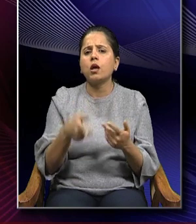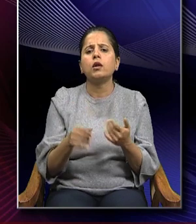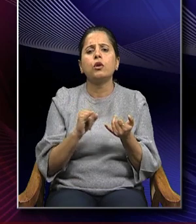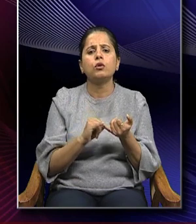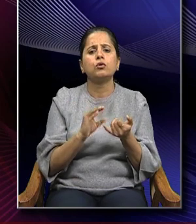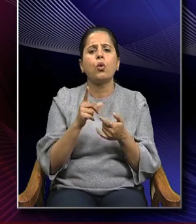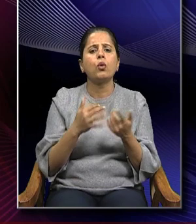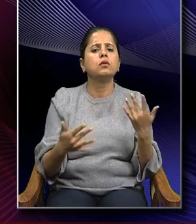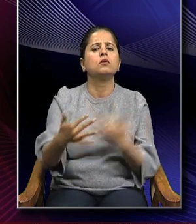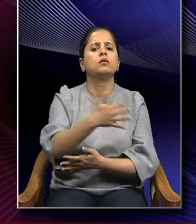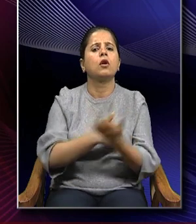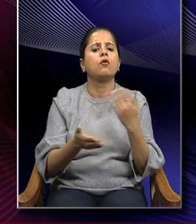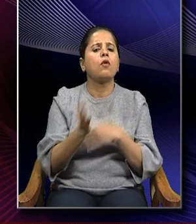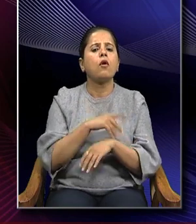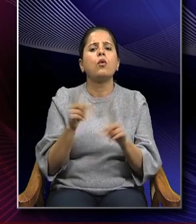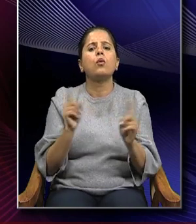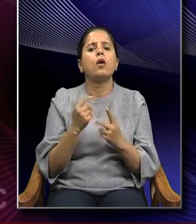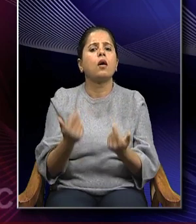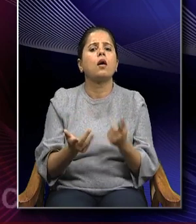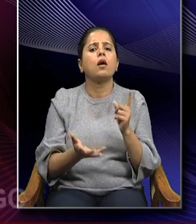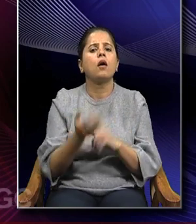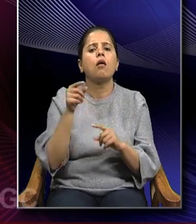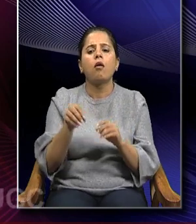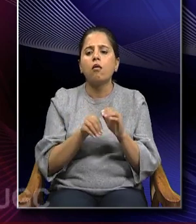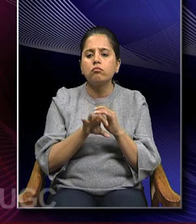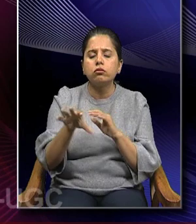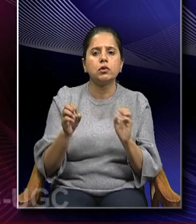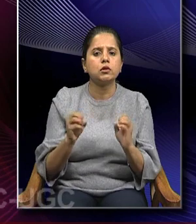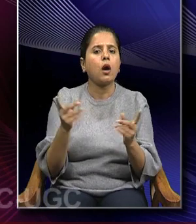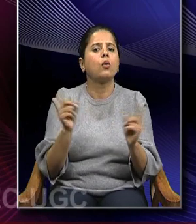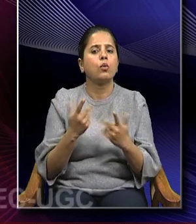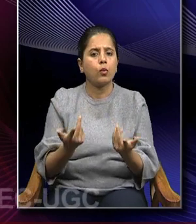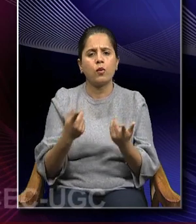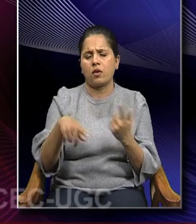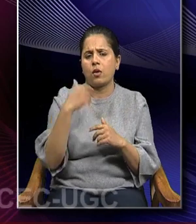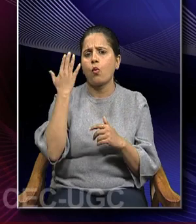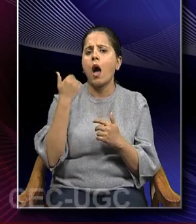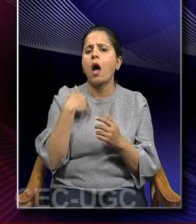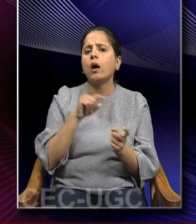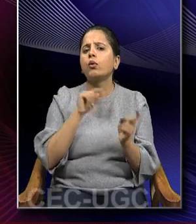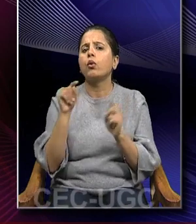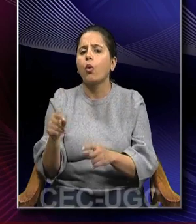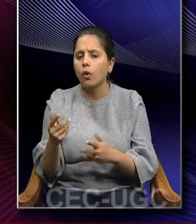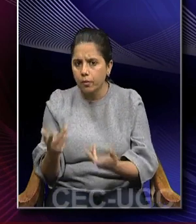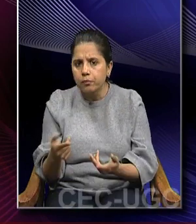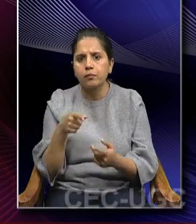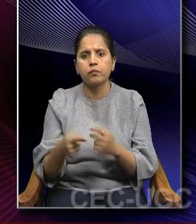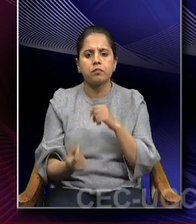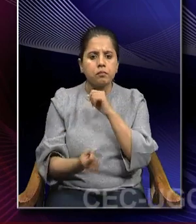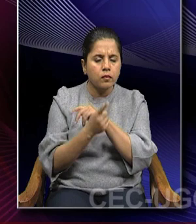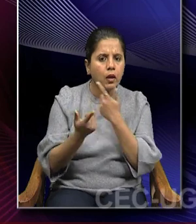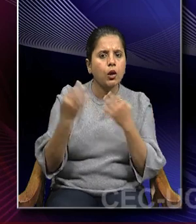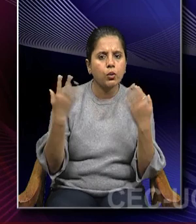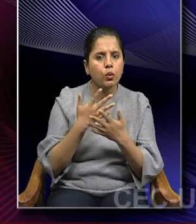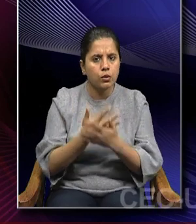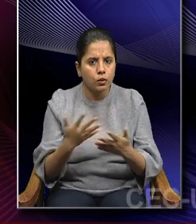of new product, from where this actually emanates or originates? Why are we going to come up with some new